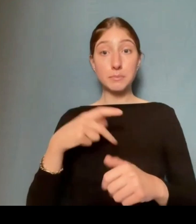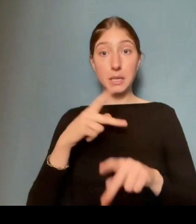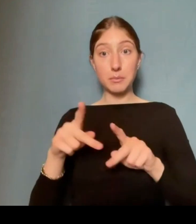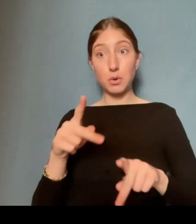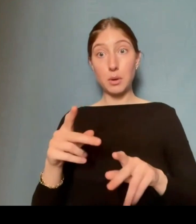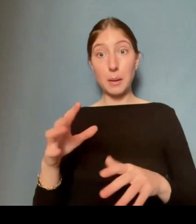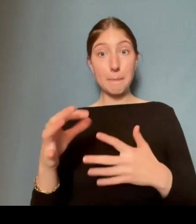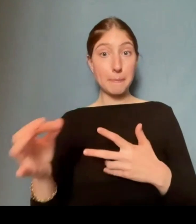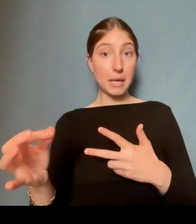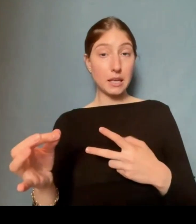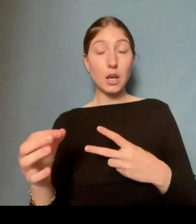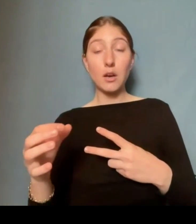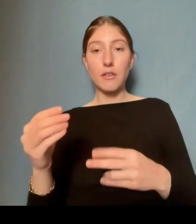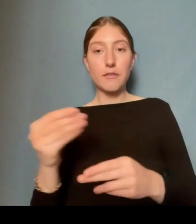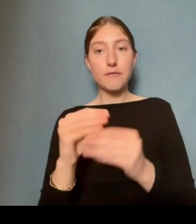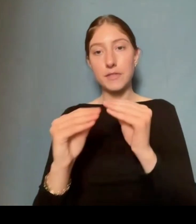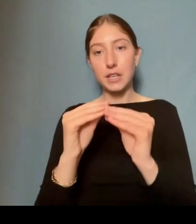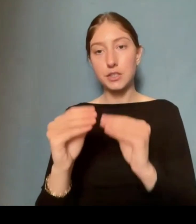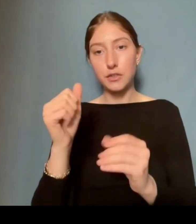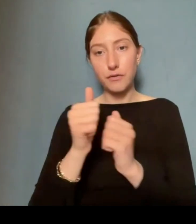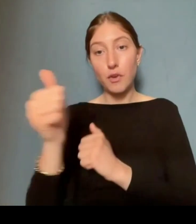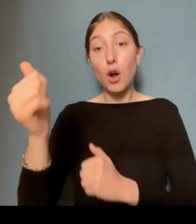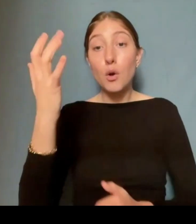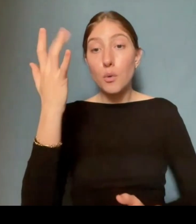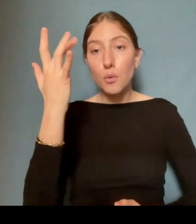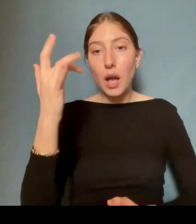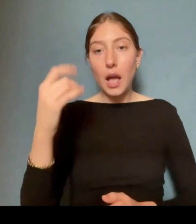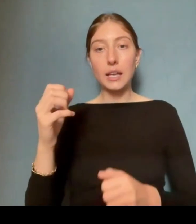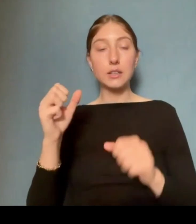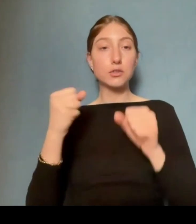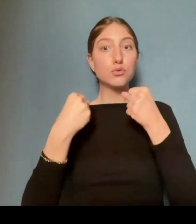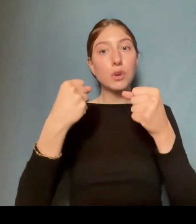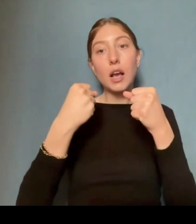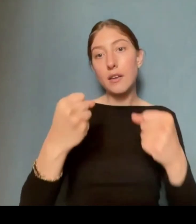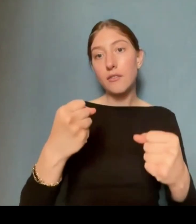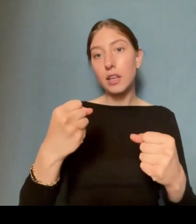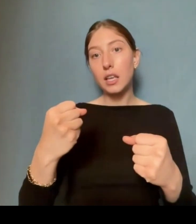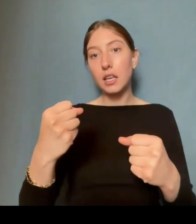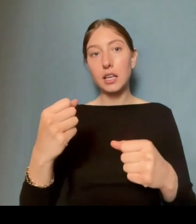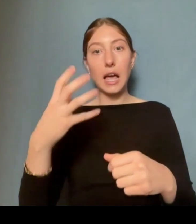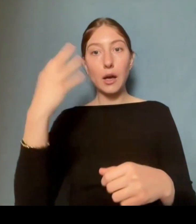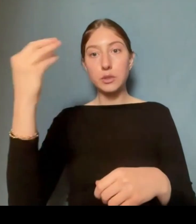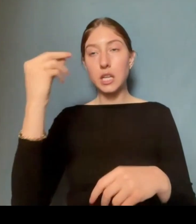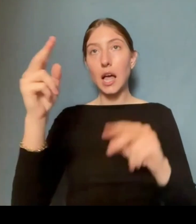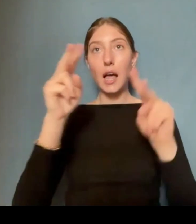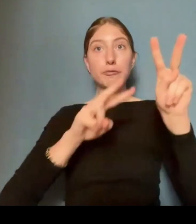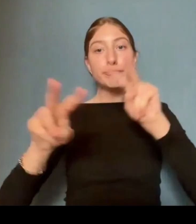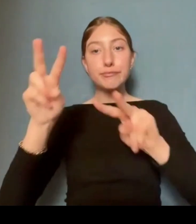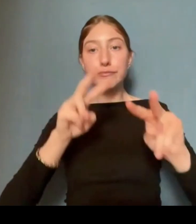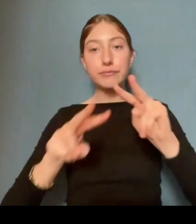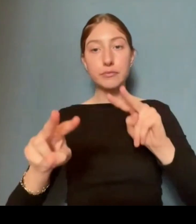inexpensive, unlike glasses for far, which are expensive. Right. Okay. And so if we fix astigmatism, let's say we chose